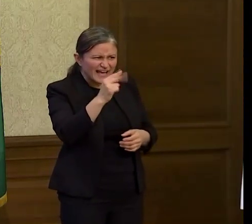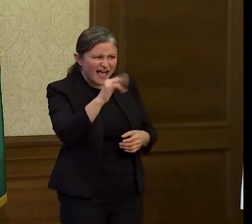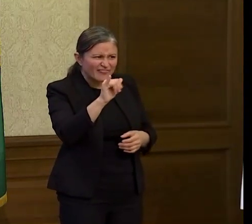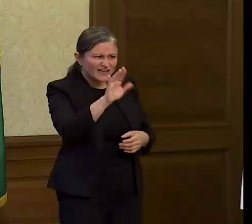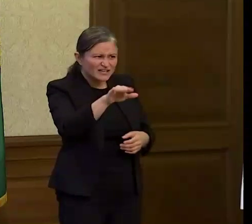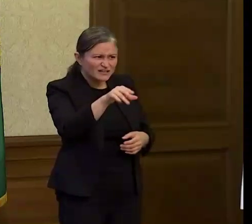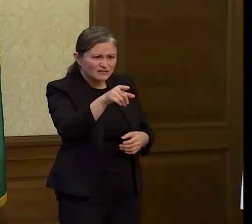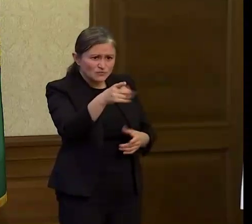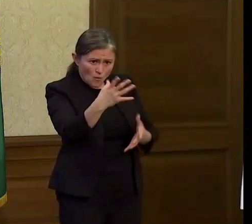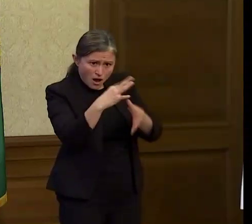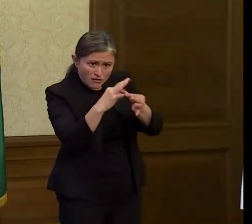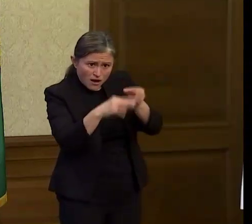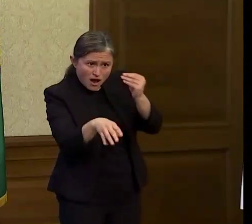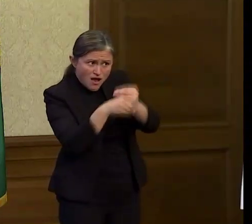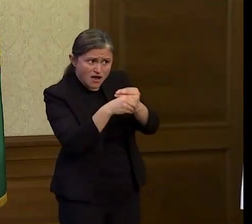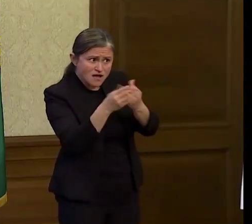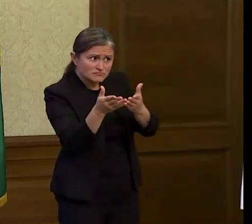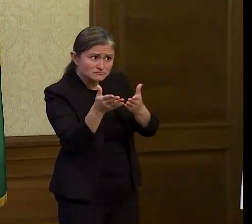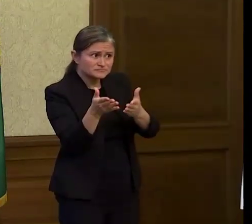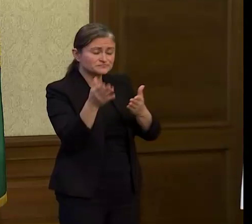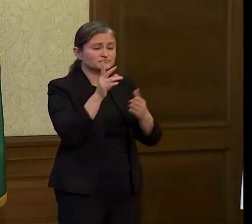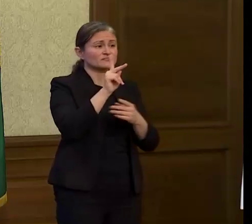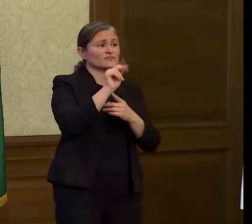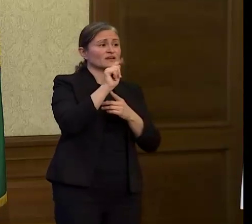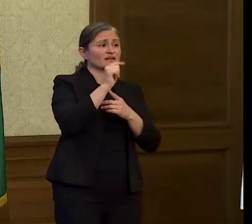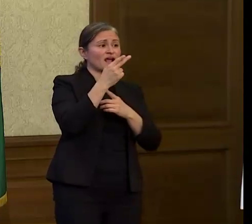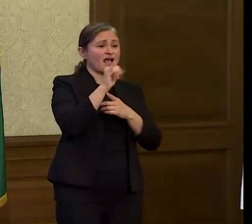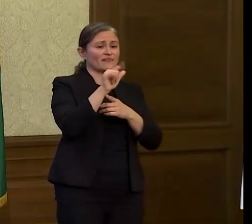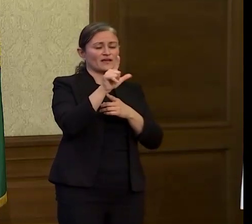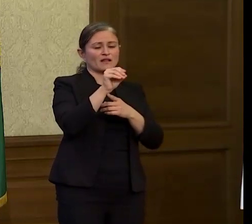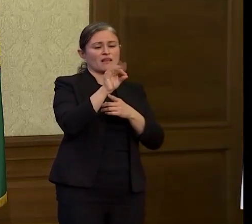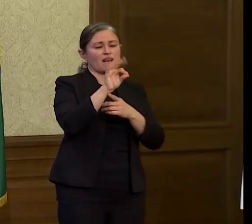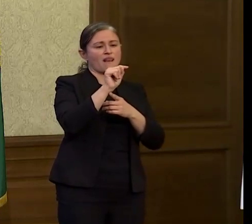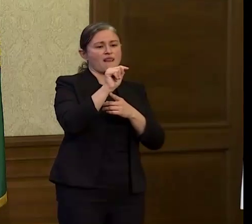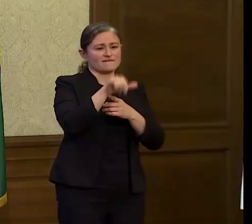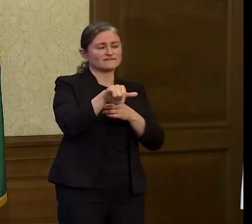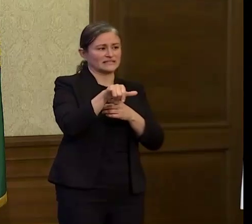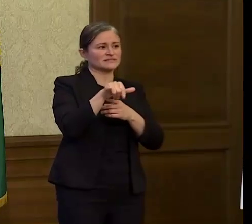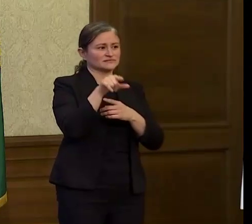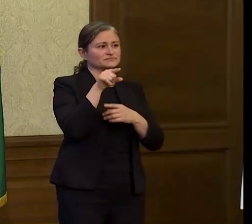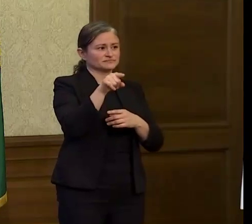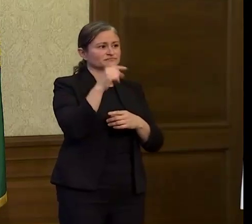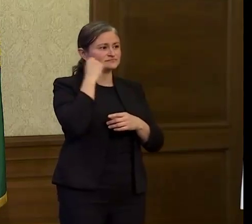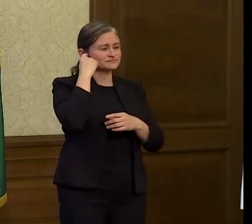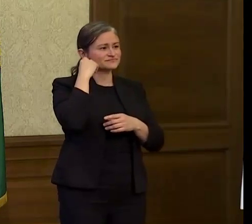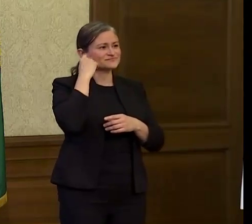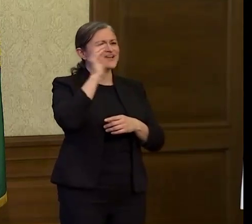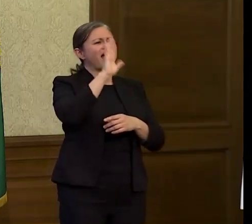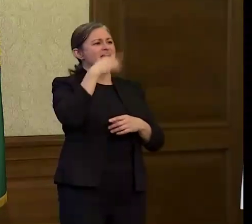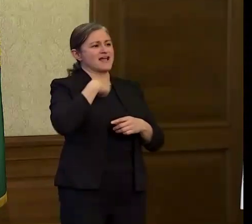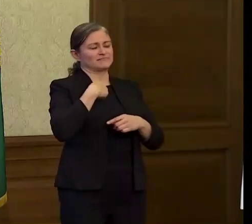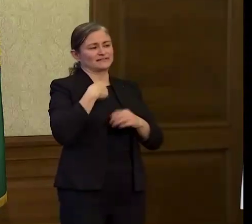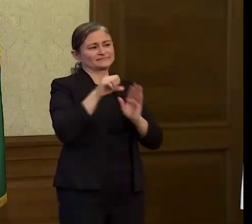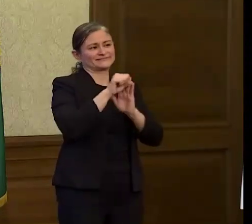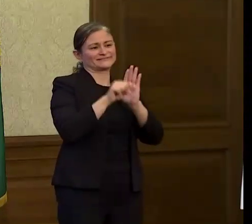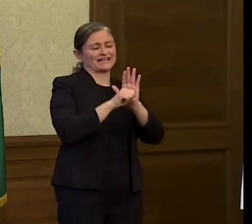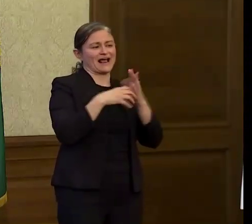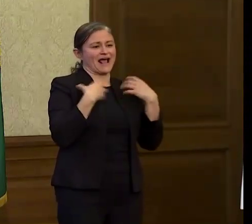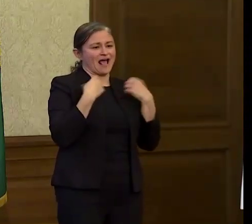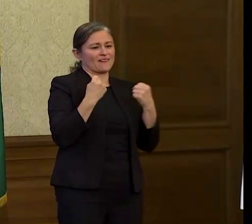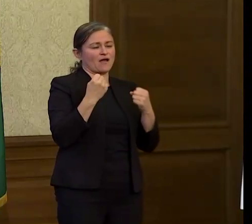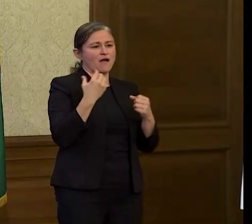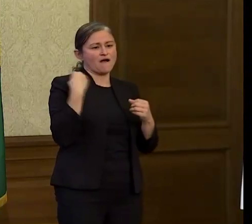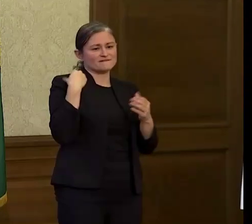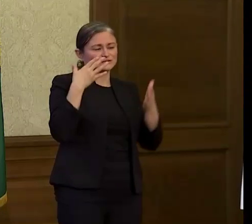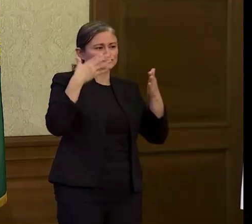Yep, can you hear me? Yeah, this is Kathy Lofi. Yeah, hi, this is Kathy Lofi. I'm the State Health Officer. So I can address the